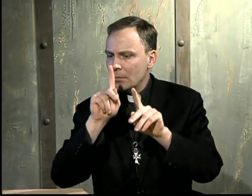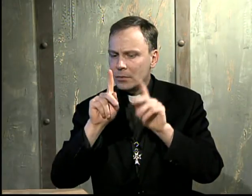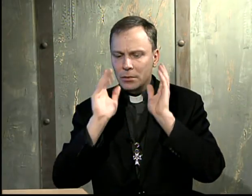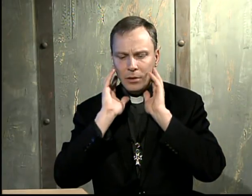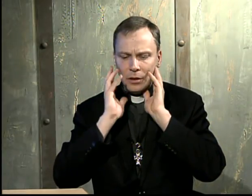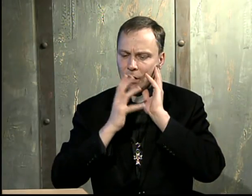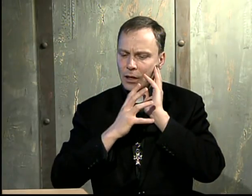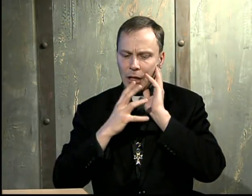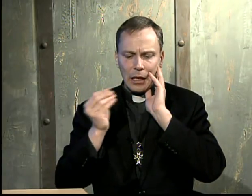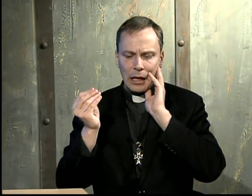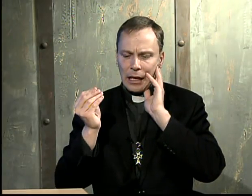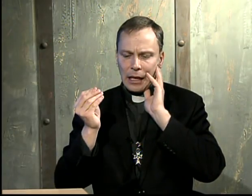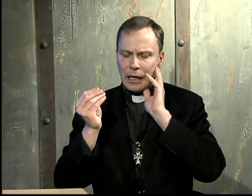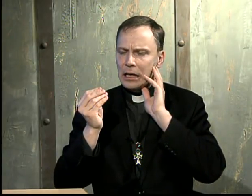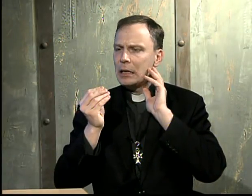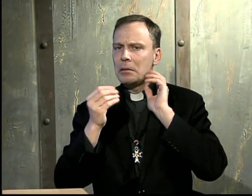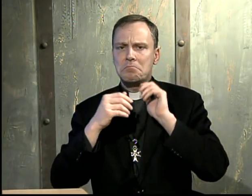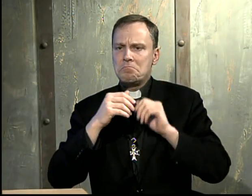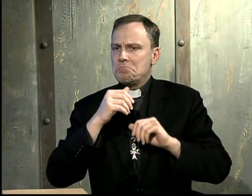children.